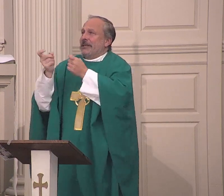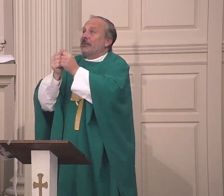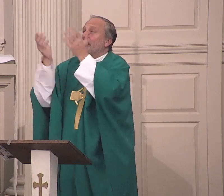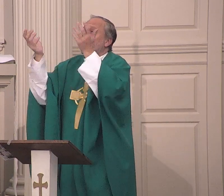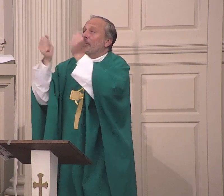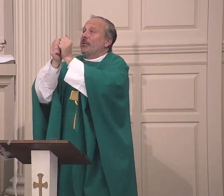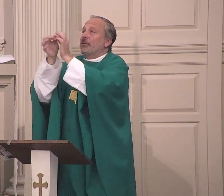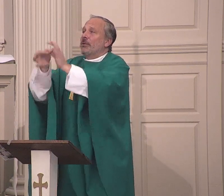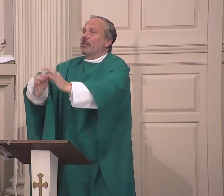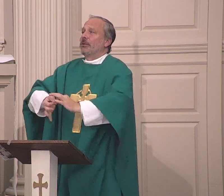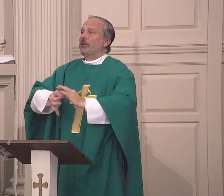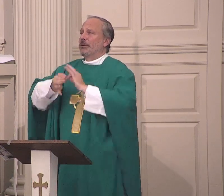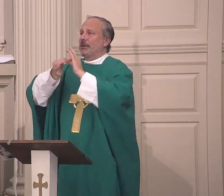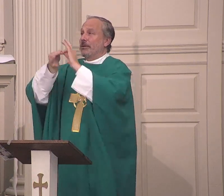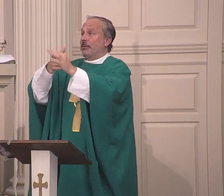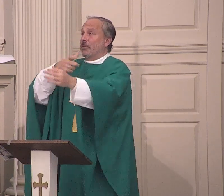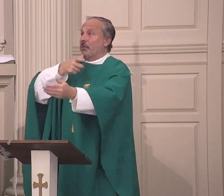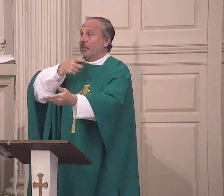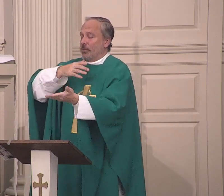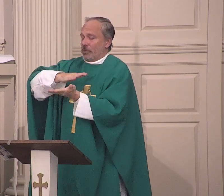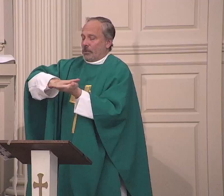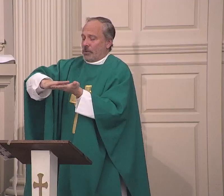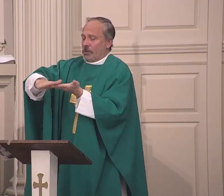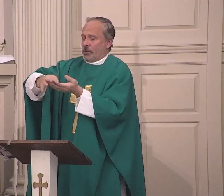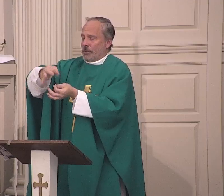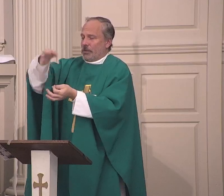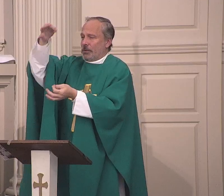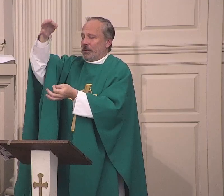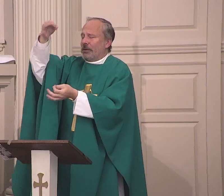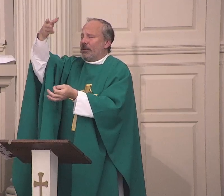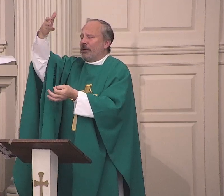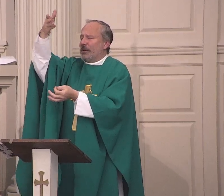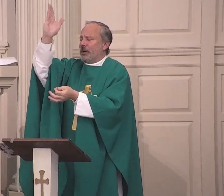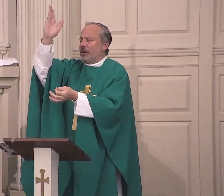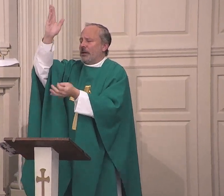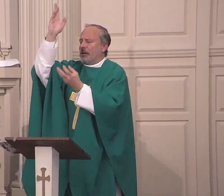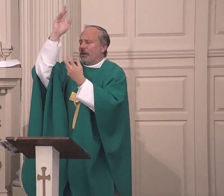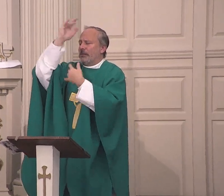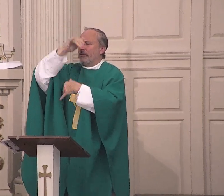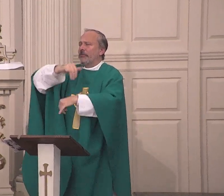Holy Spirit, God forever and ever.